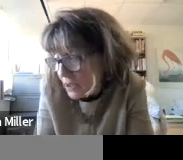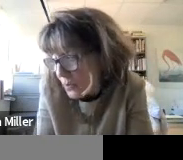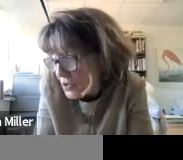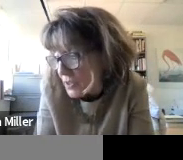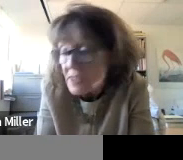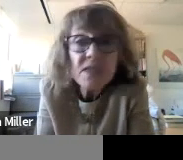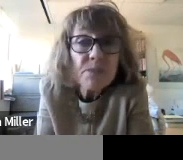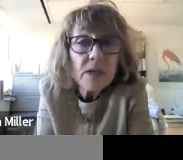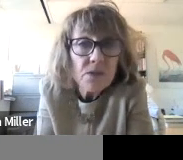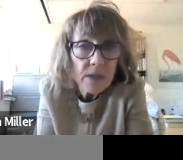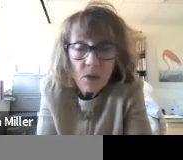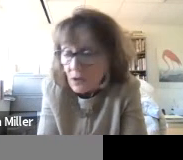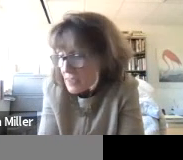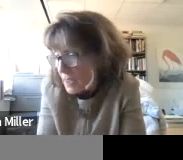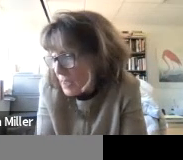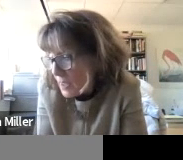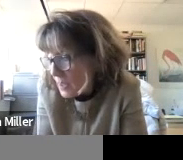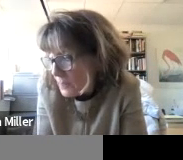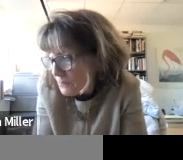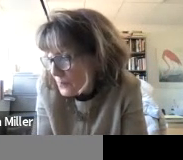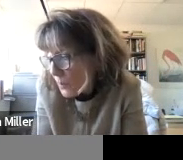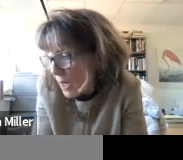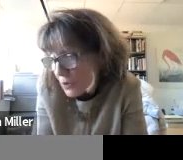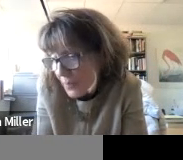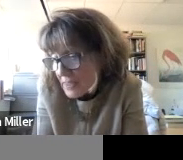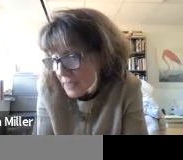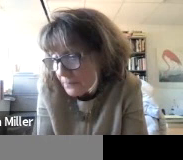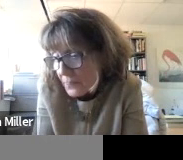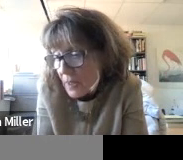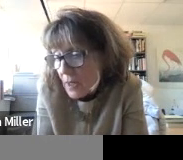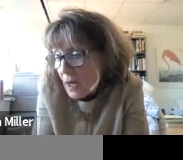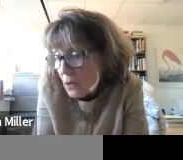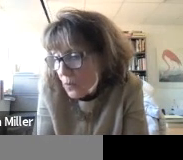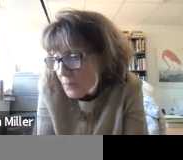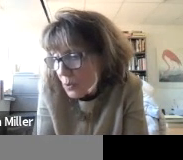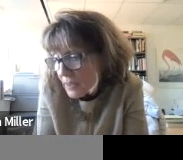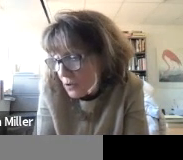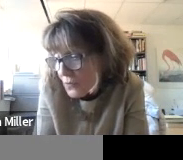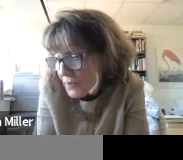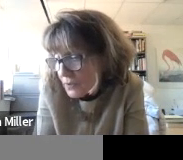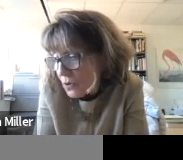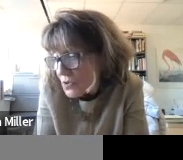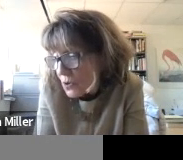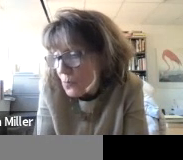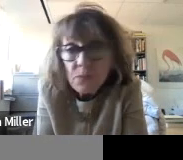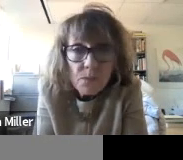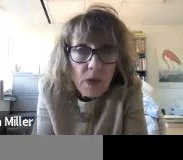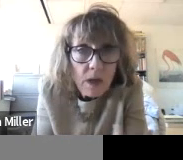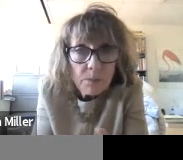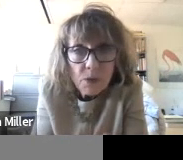that decoration is the specter that haunts modern painting. Reinboldt and Hirshfield